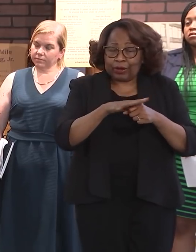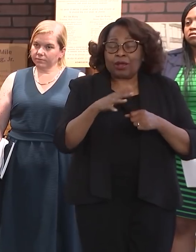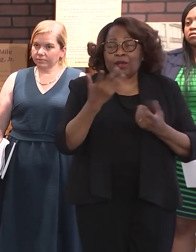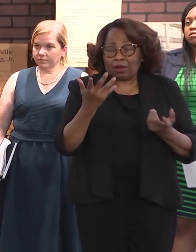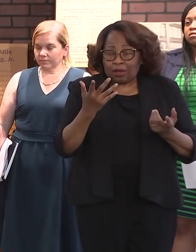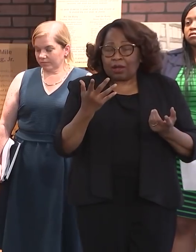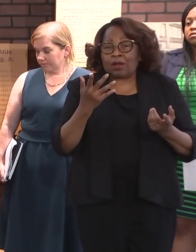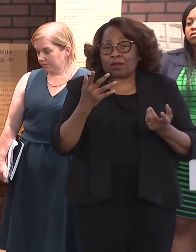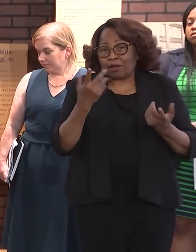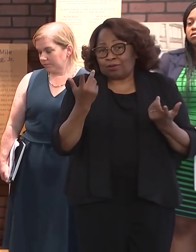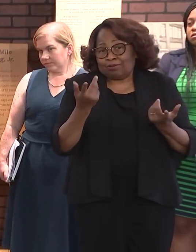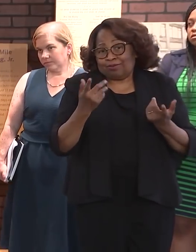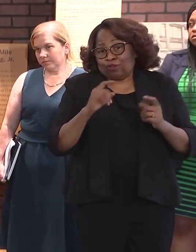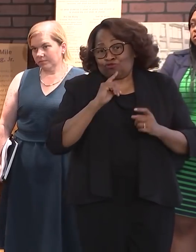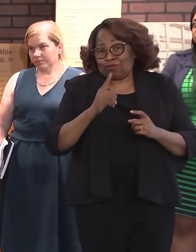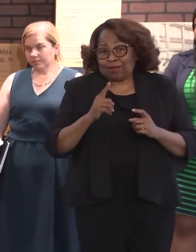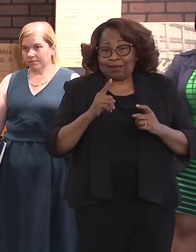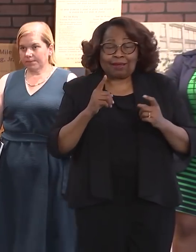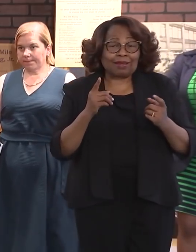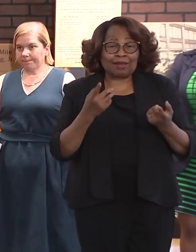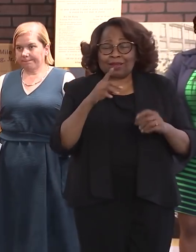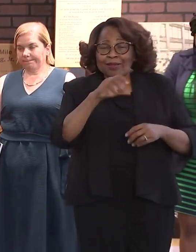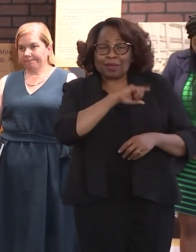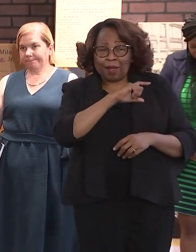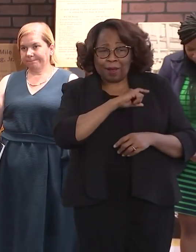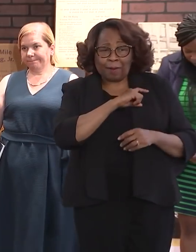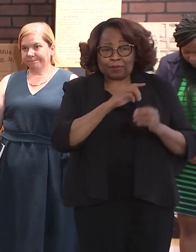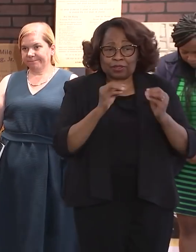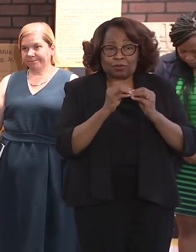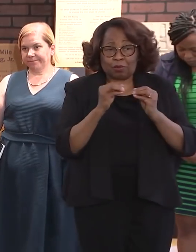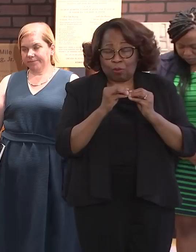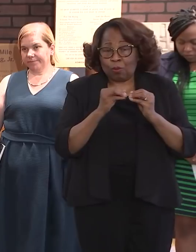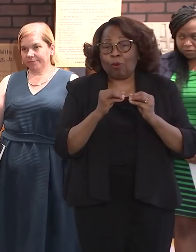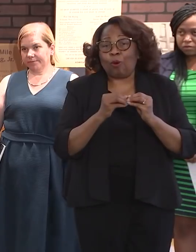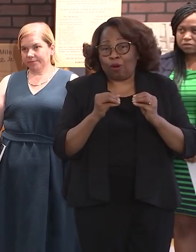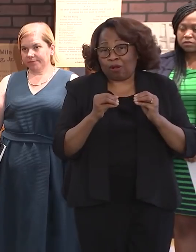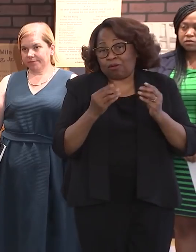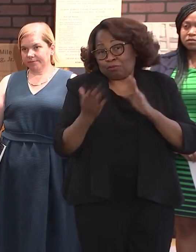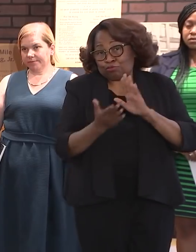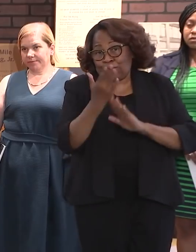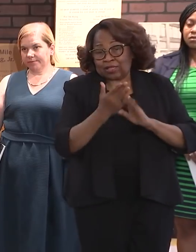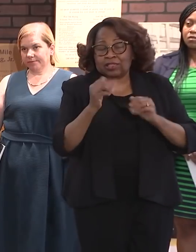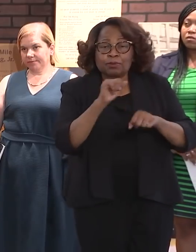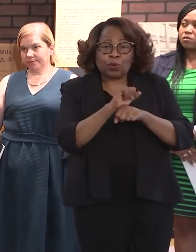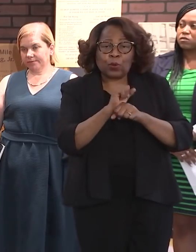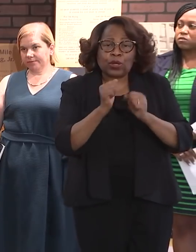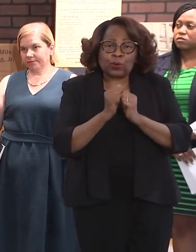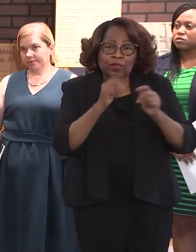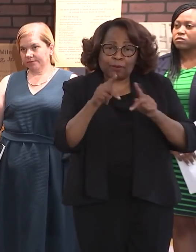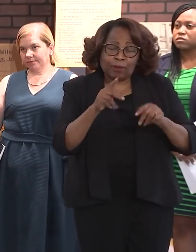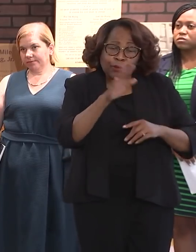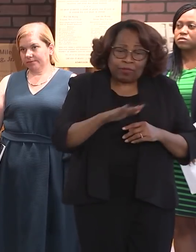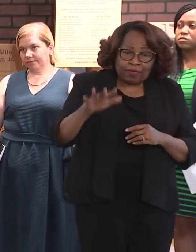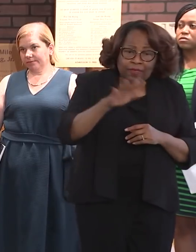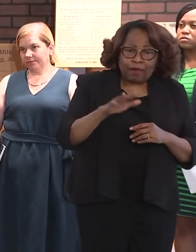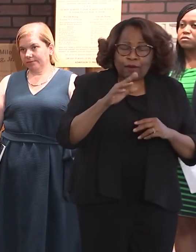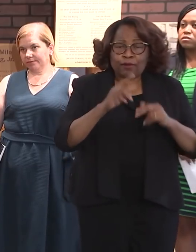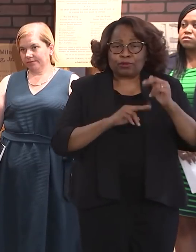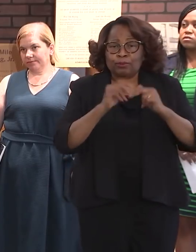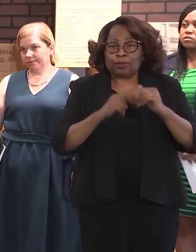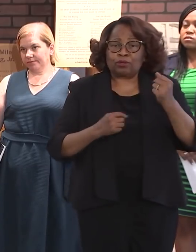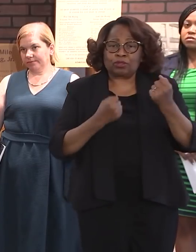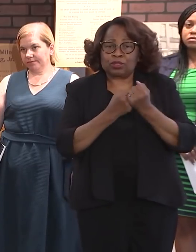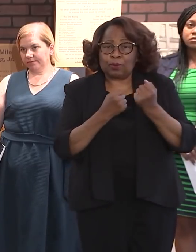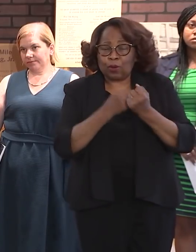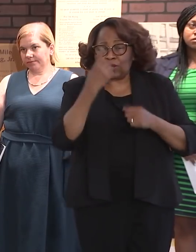course, heightened law enforcement presence, but really working with community members on the ground there to build